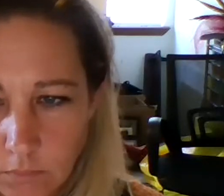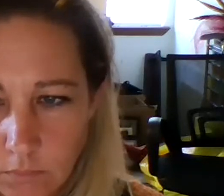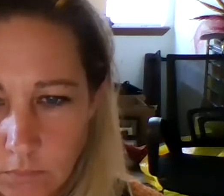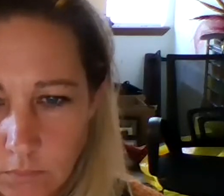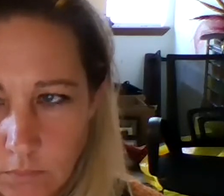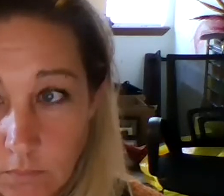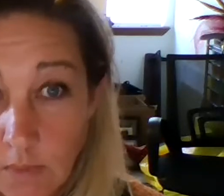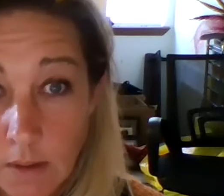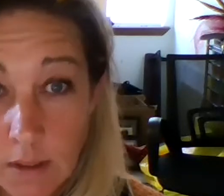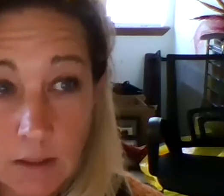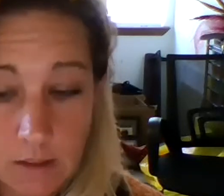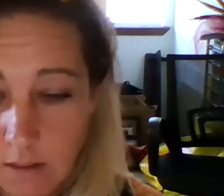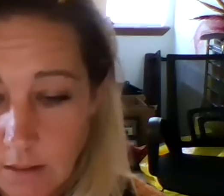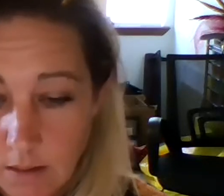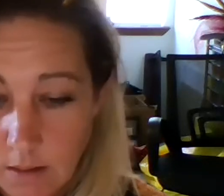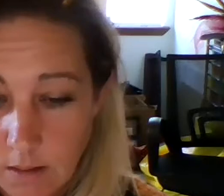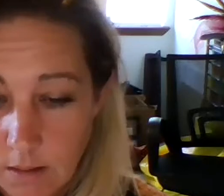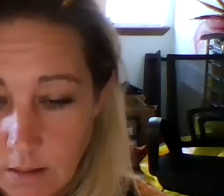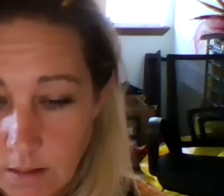Hi, Kathy.